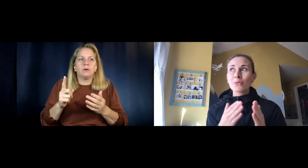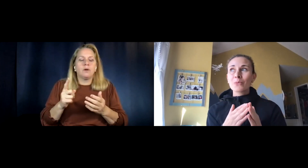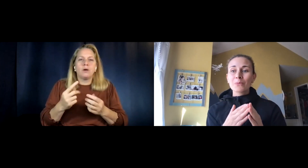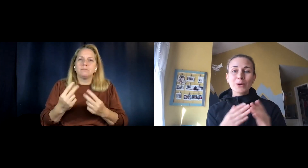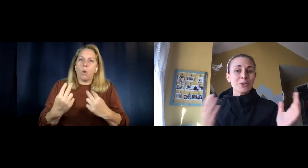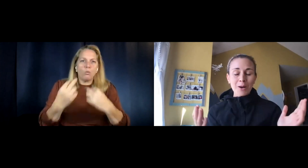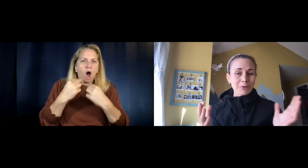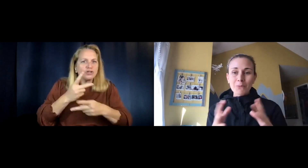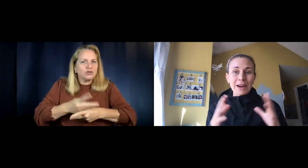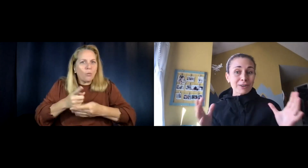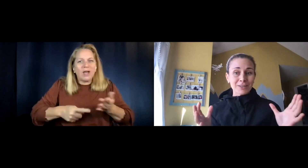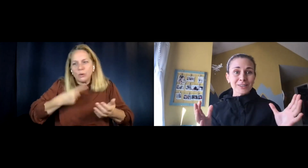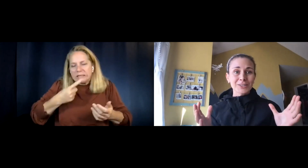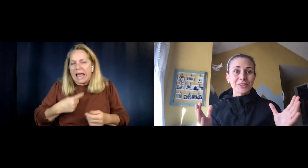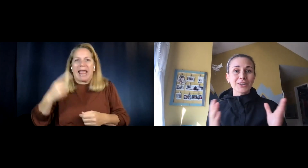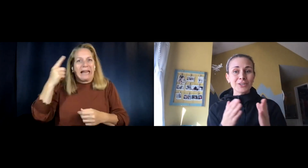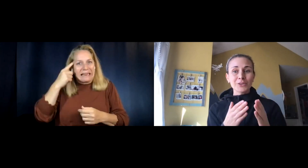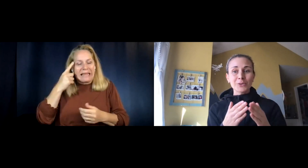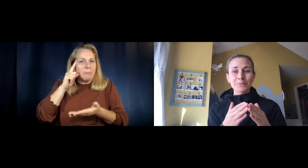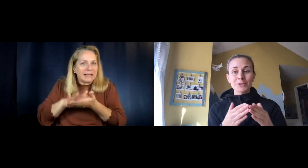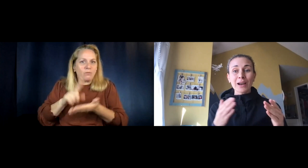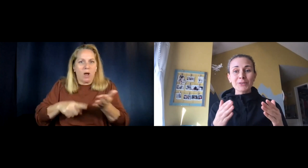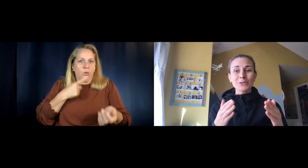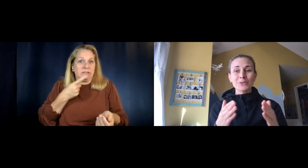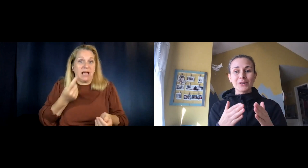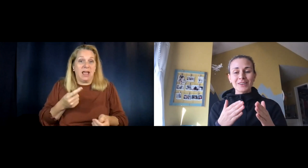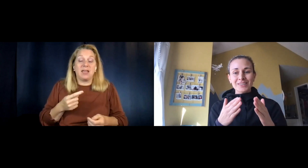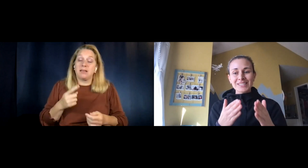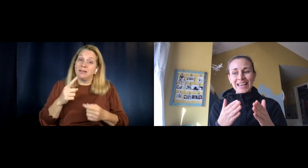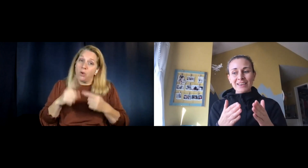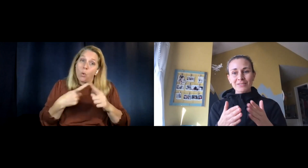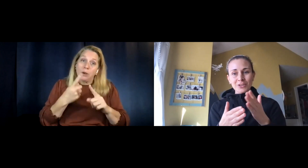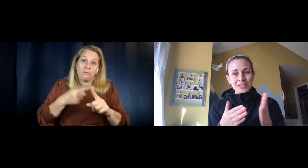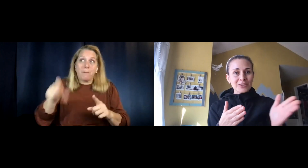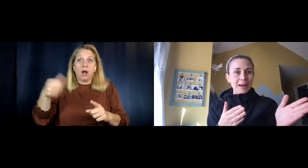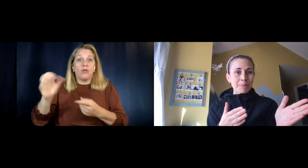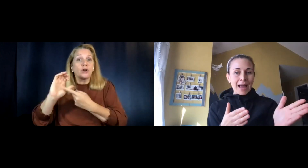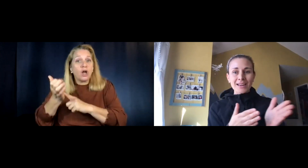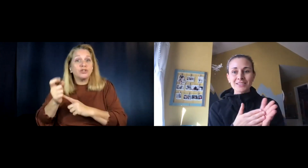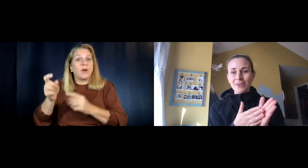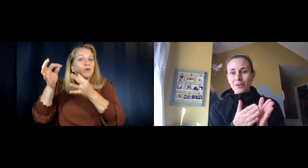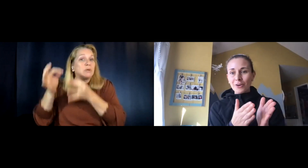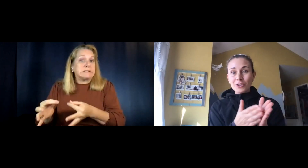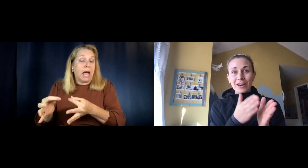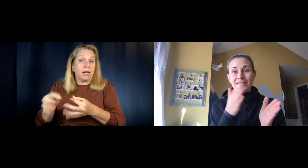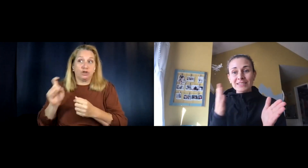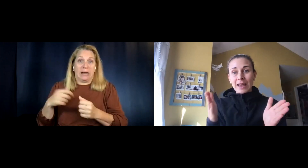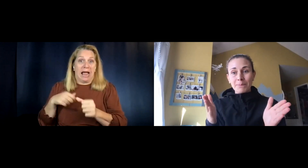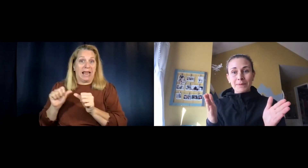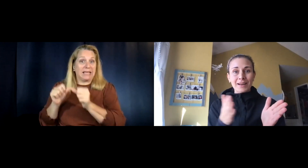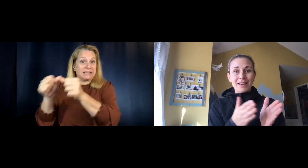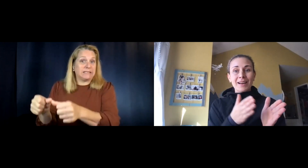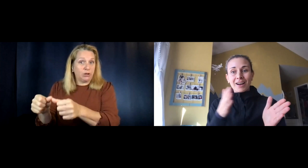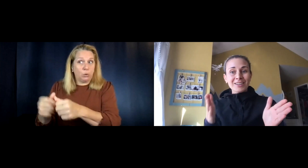And when you come from whatever culture, you have to decide you continue that path, or you're gonna